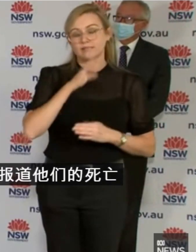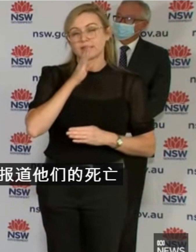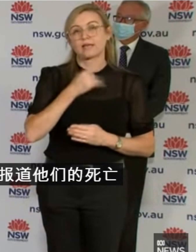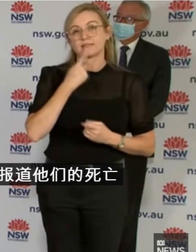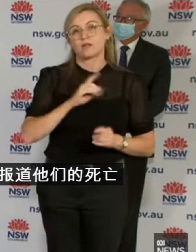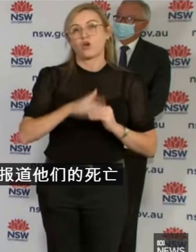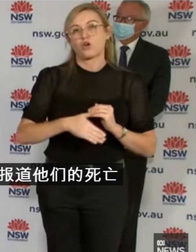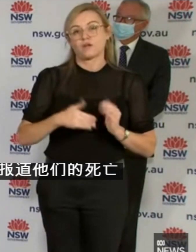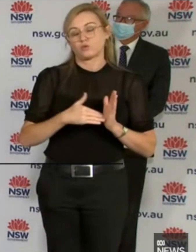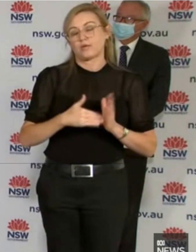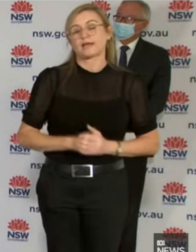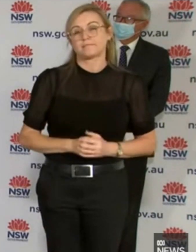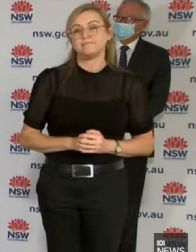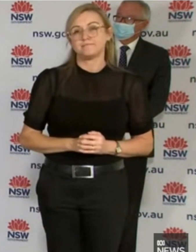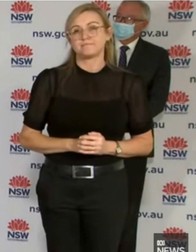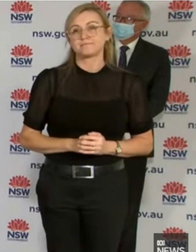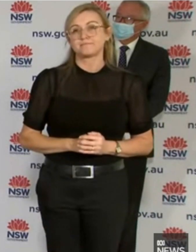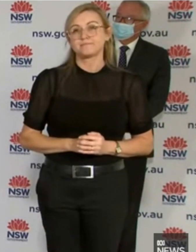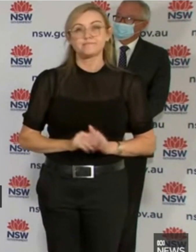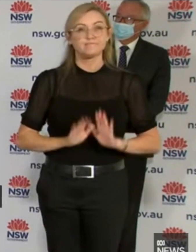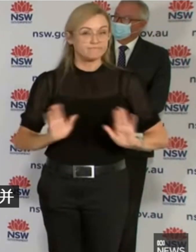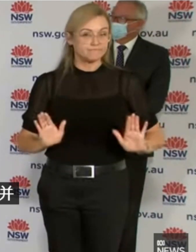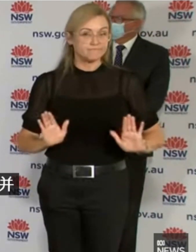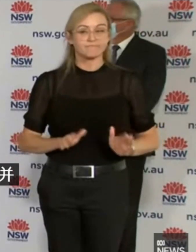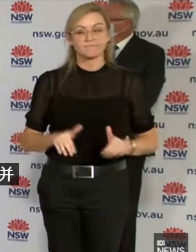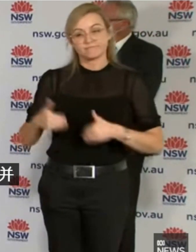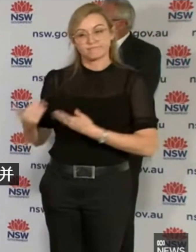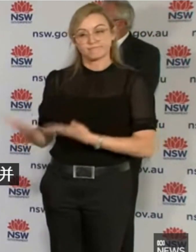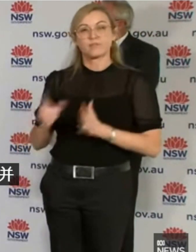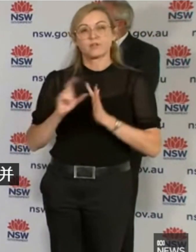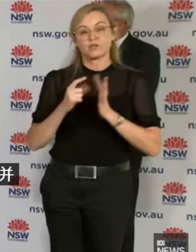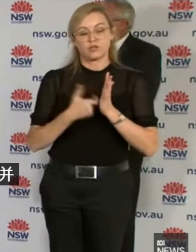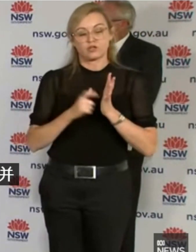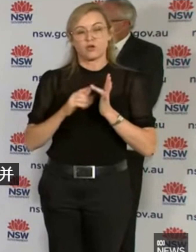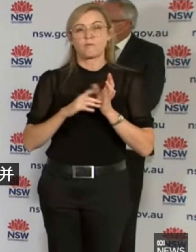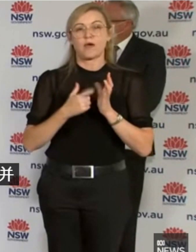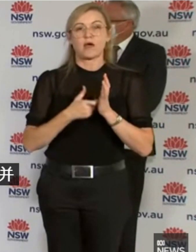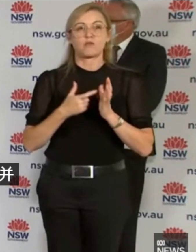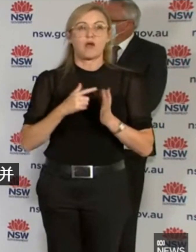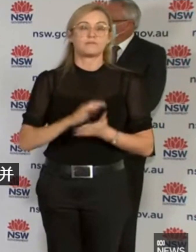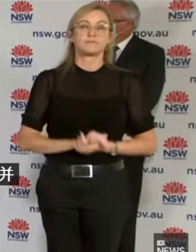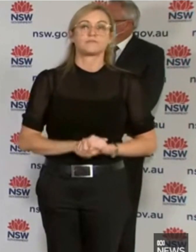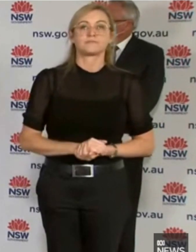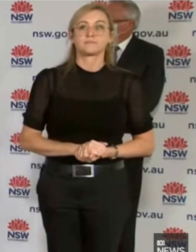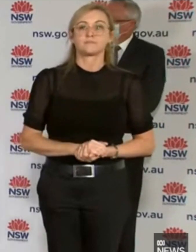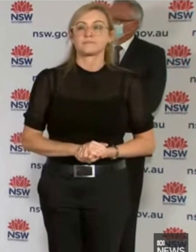today. So I'll leave my comments there and pass on to Dr. Mara.